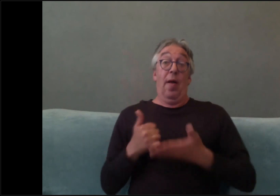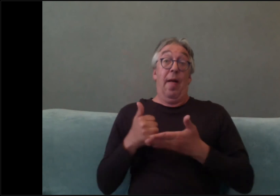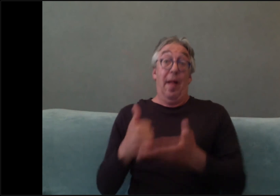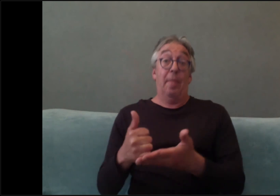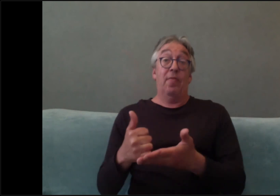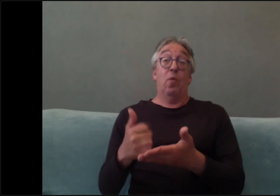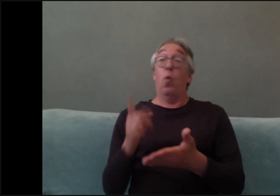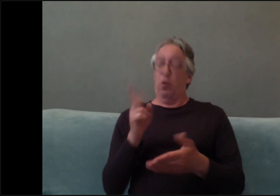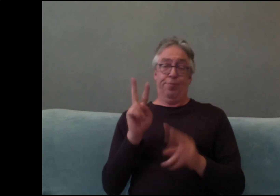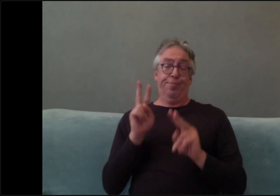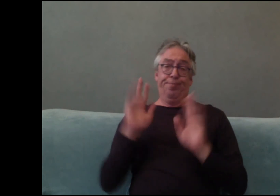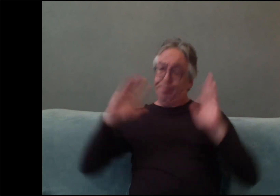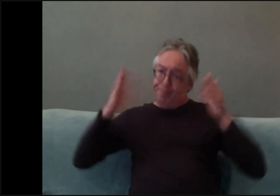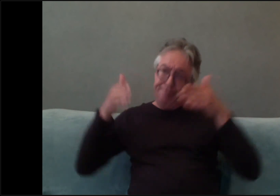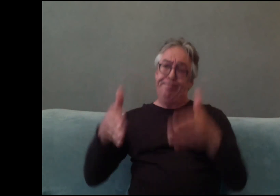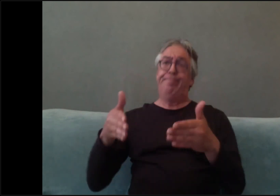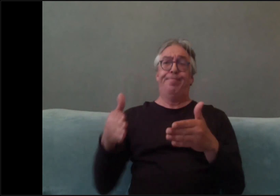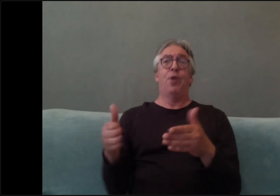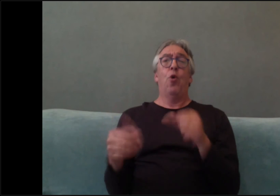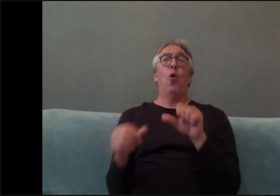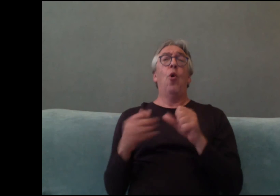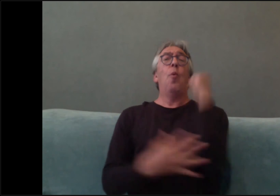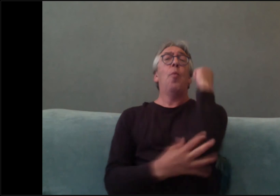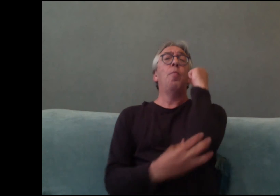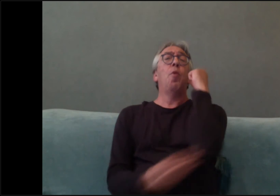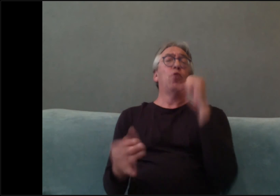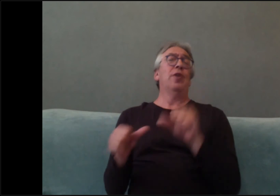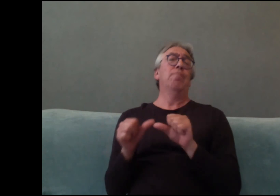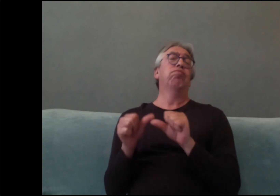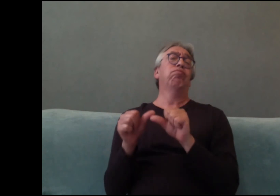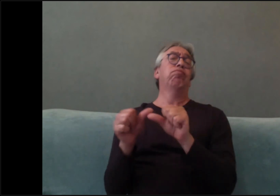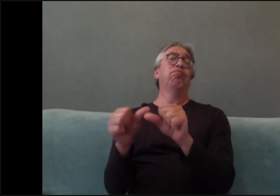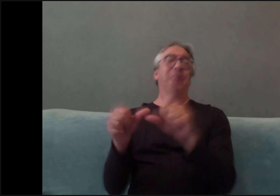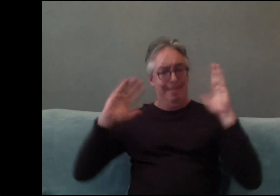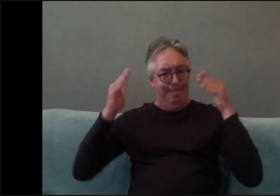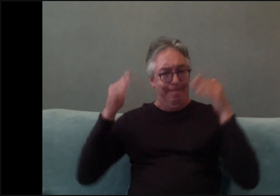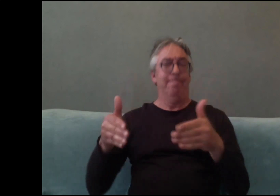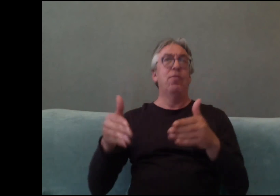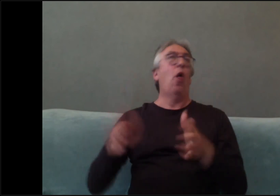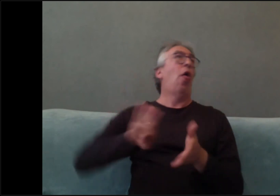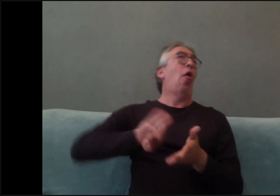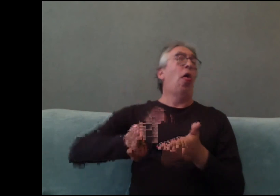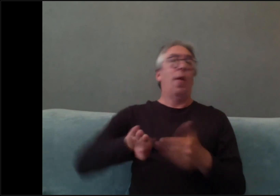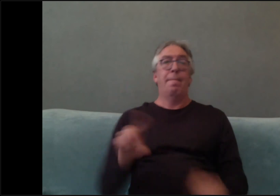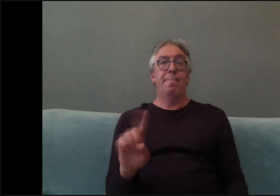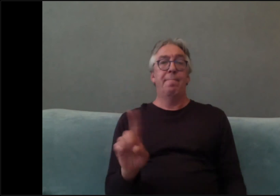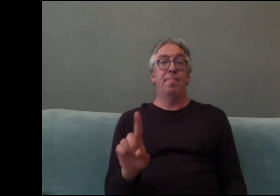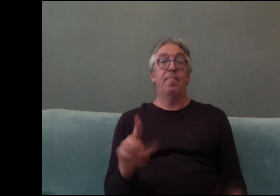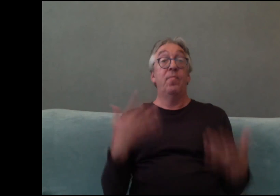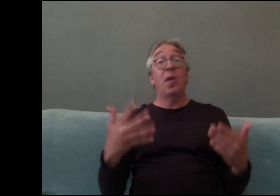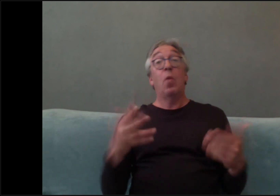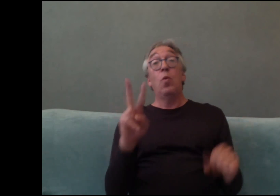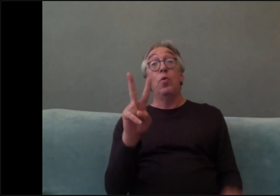let's come to the perspectives for 2020 and beyond. In 2020, the Europe 2020 strategy, with the